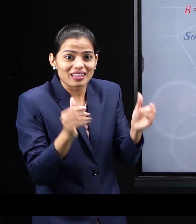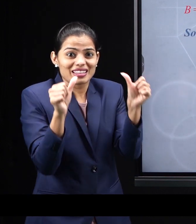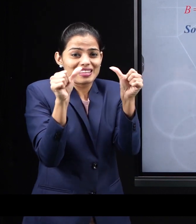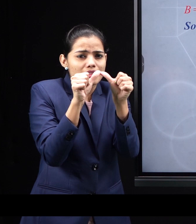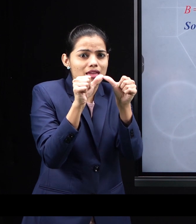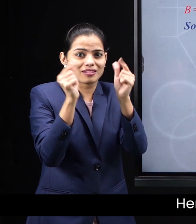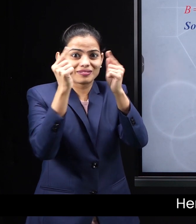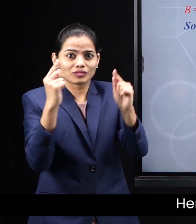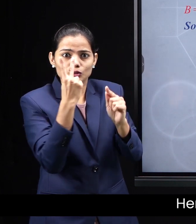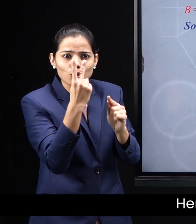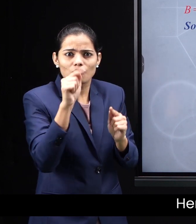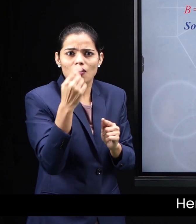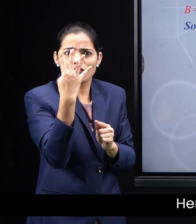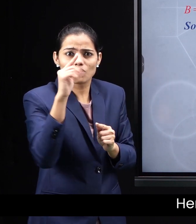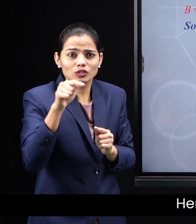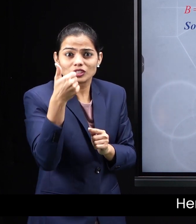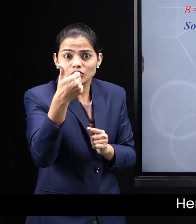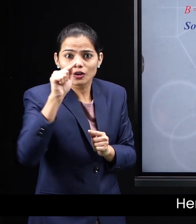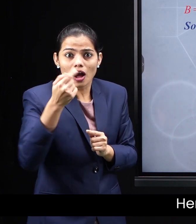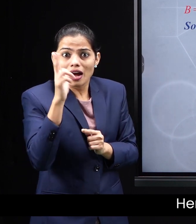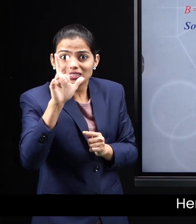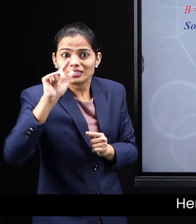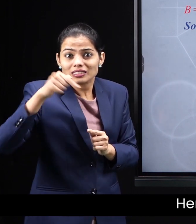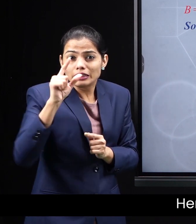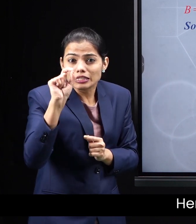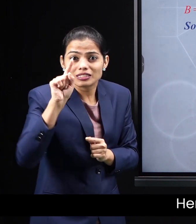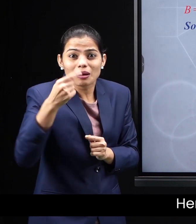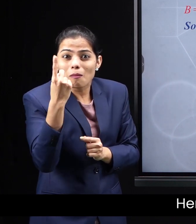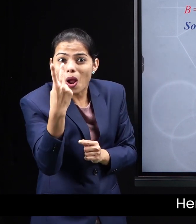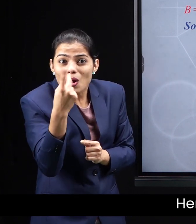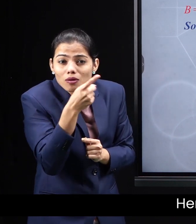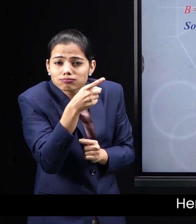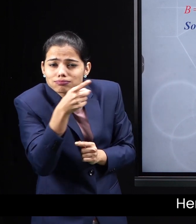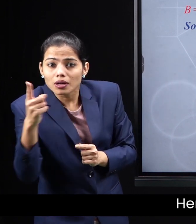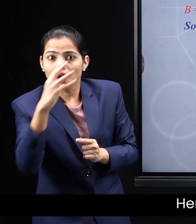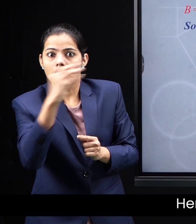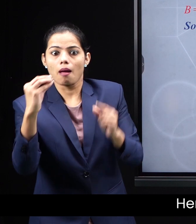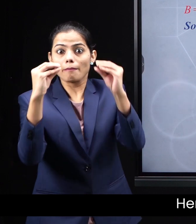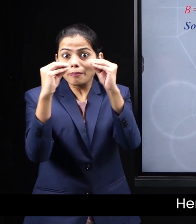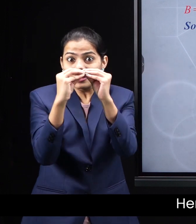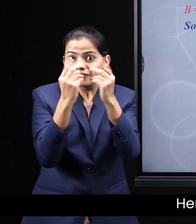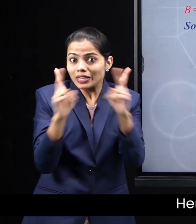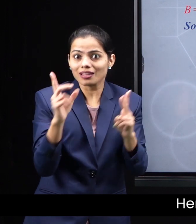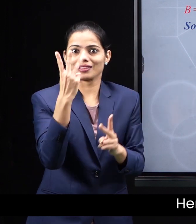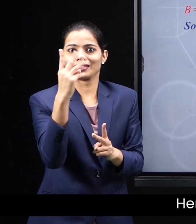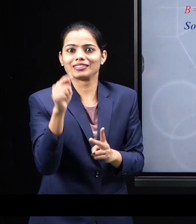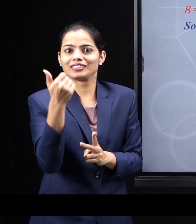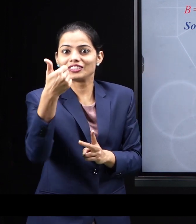Solution. Here A is equal to 2, 4, 6, 8, 10, 12 and B is equal